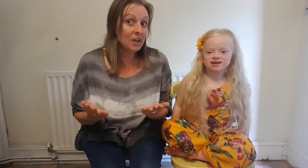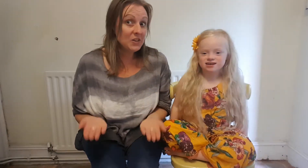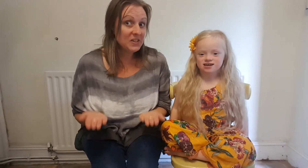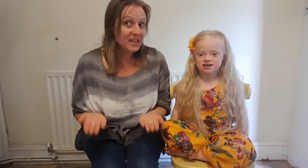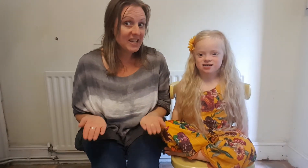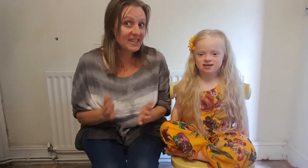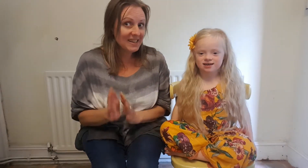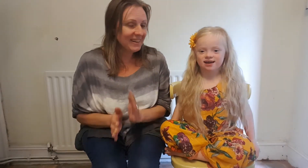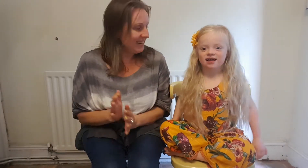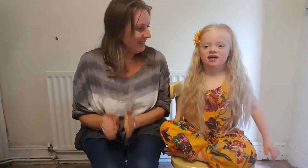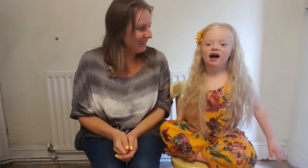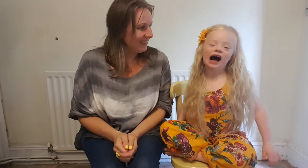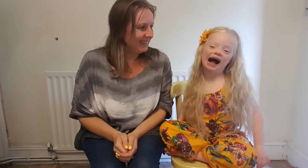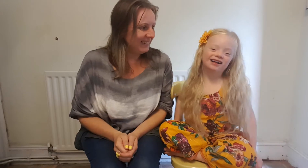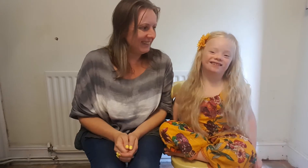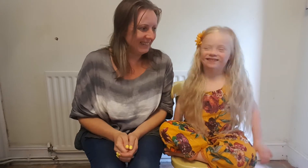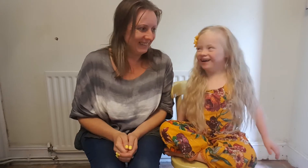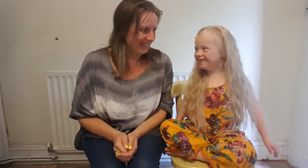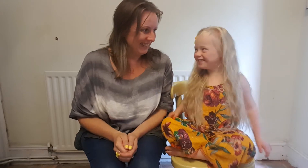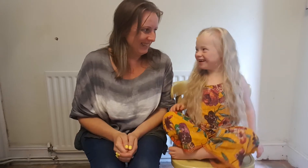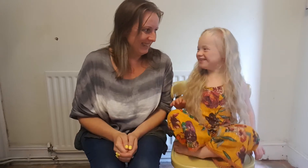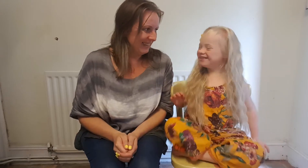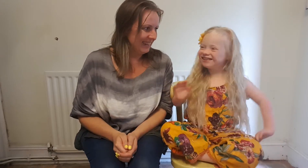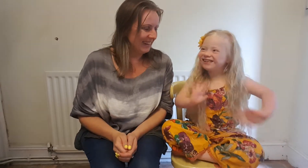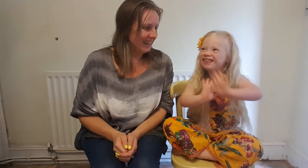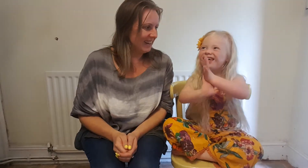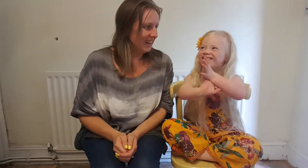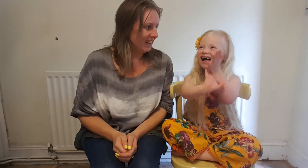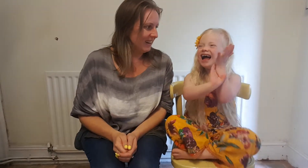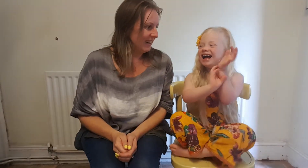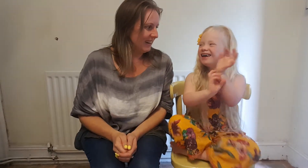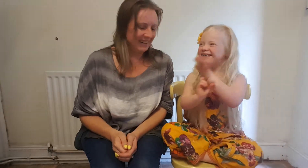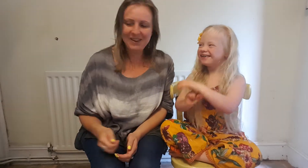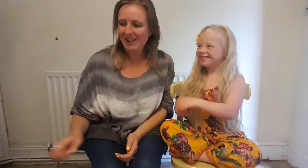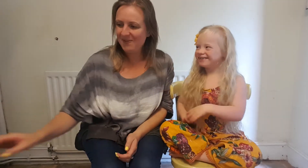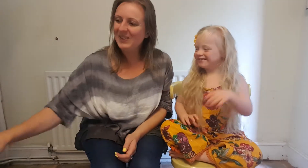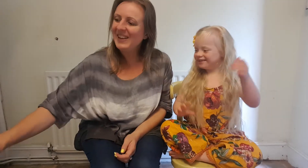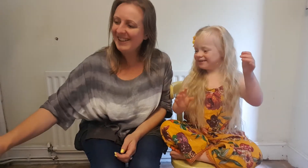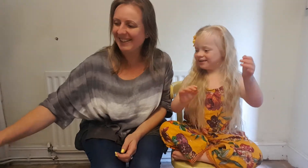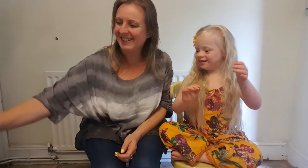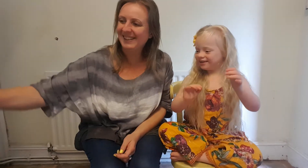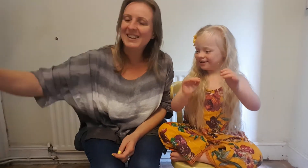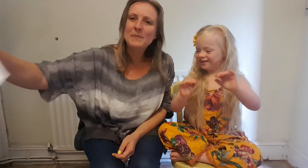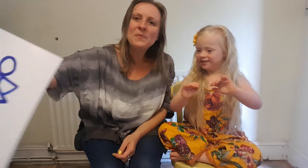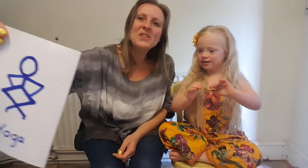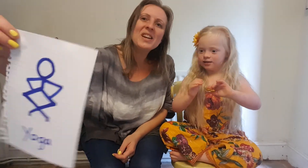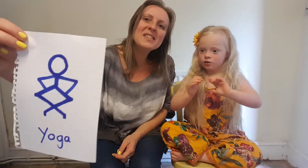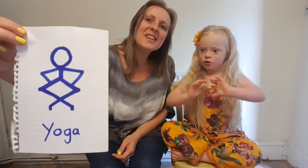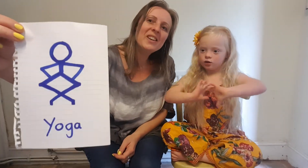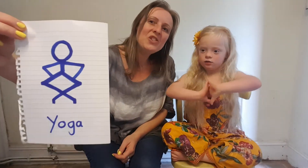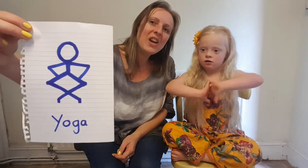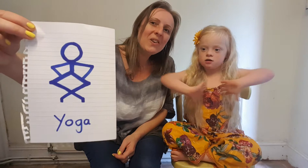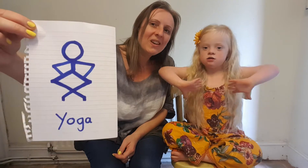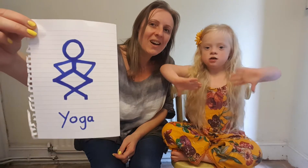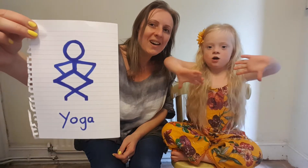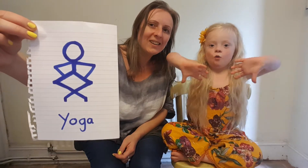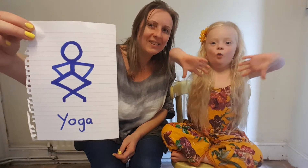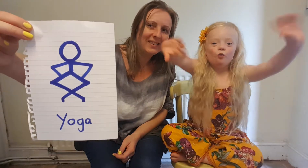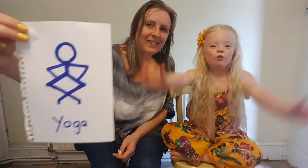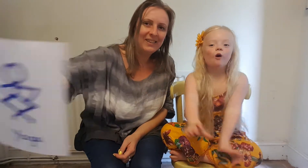do today's sign? Okay, Mummy, I think I can. Okay. Okay, Mummy. Today's sign is yoga.